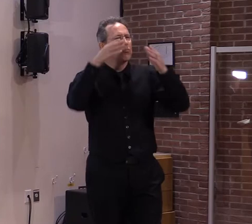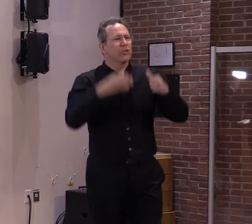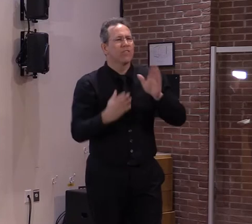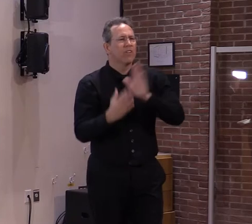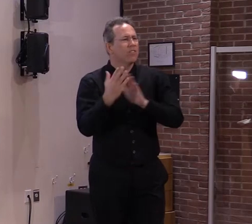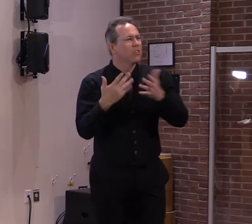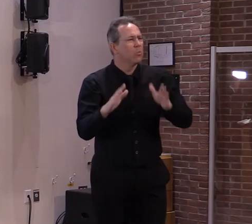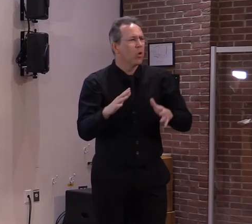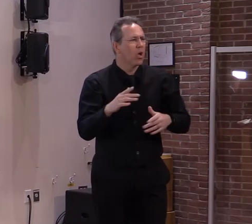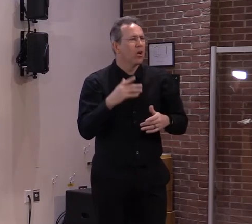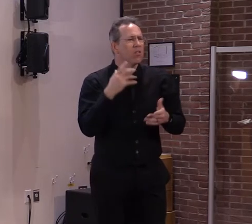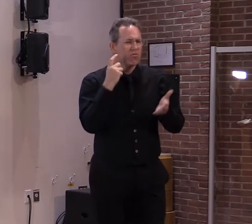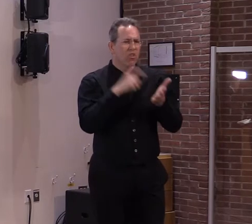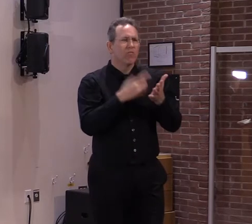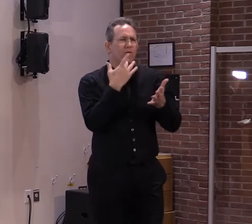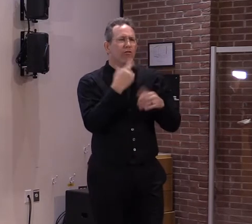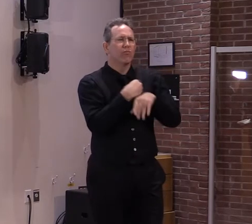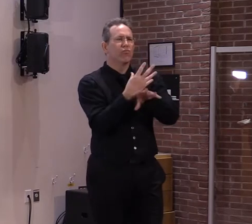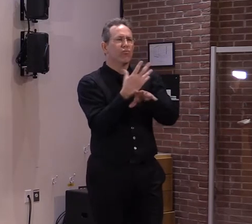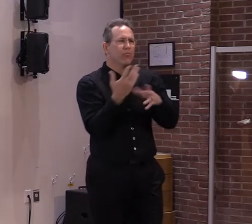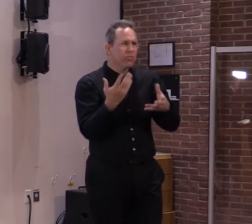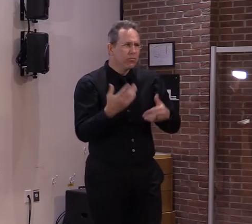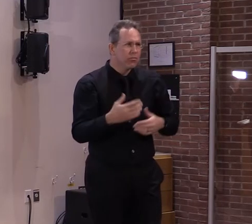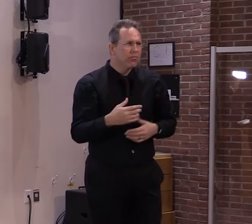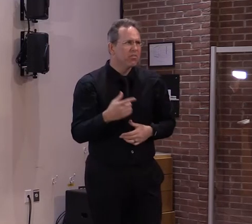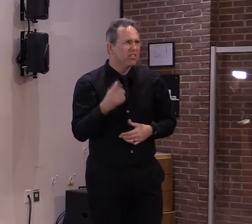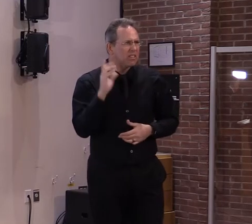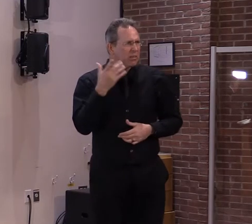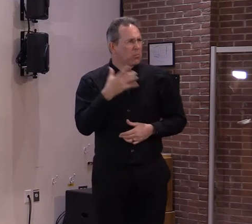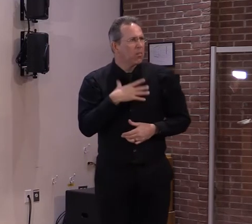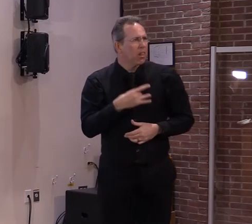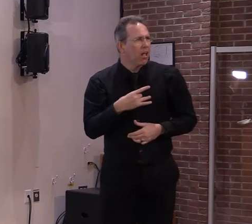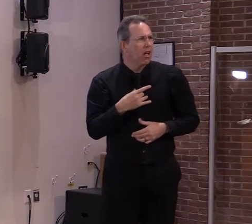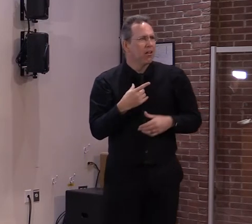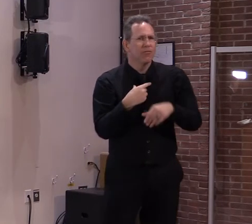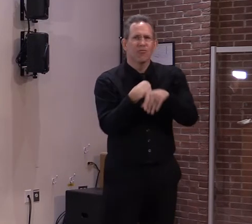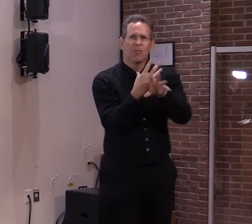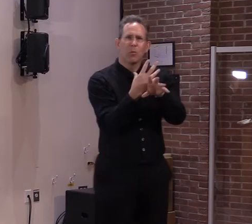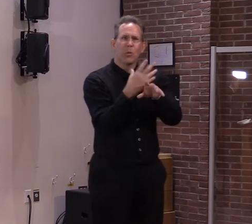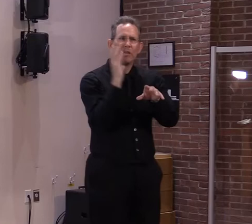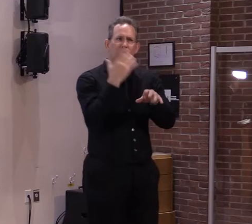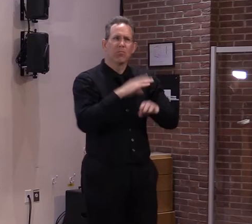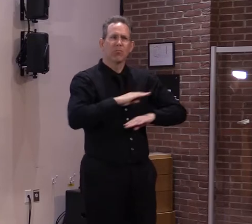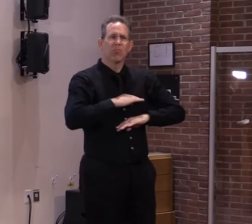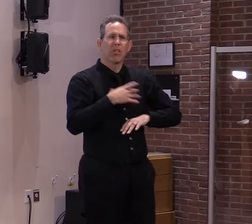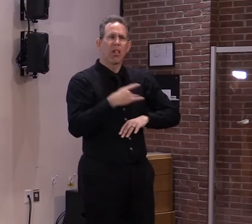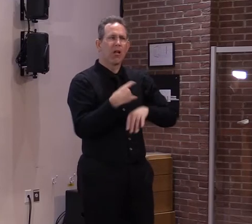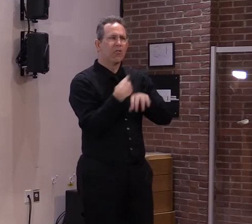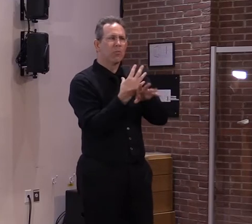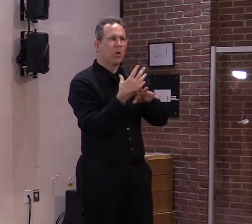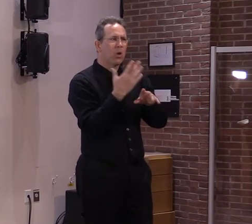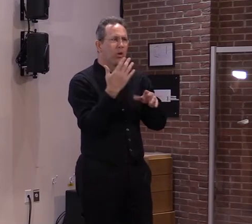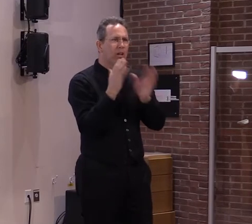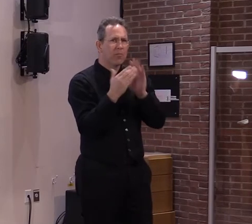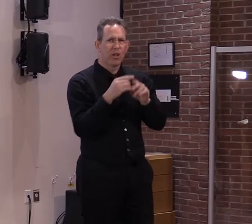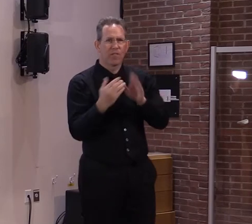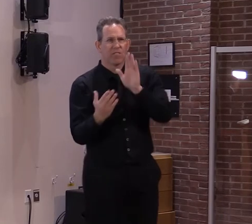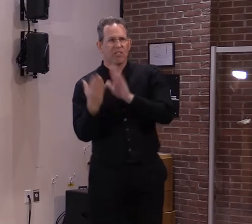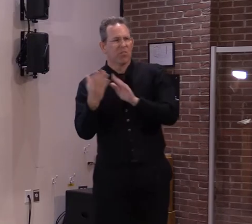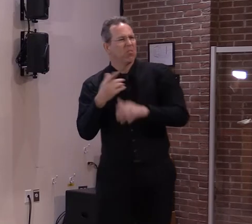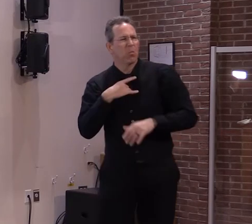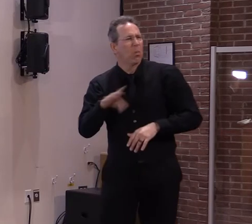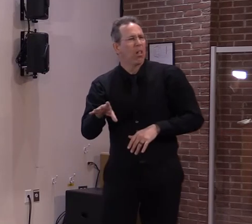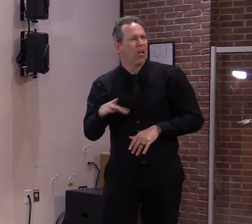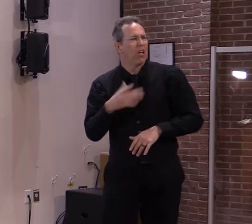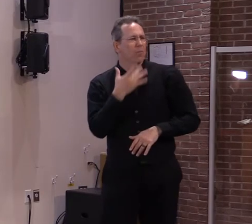who actually like remote learning, you know, as opposed to being in the classroom. But they also tell them and